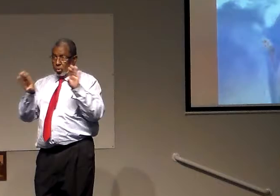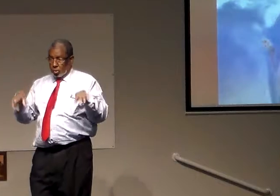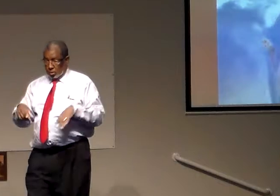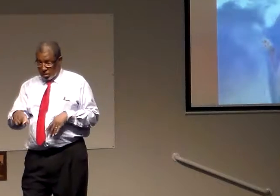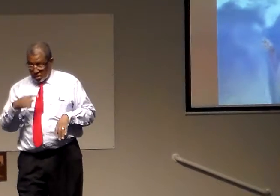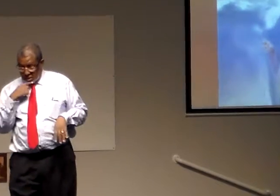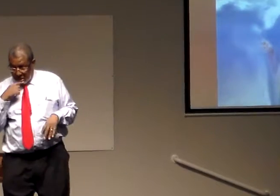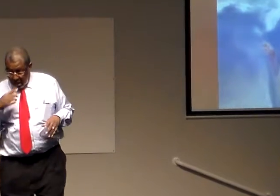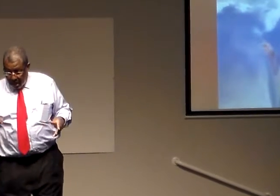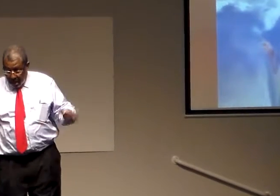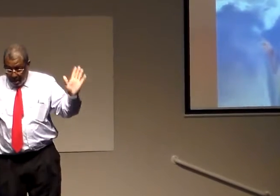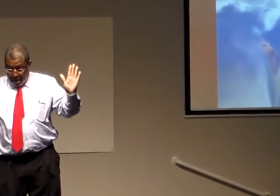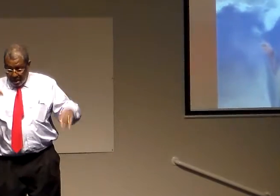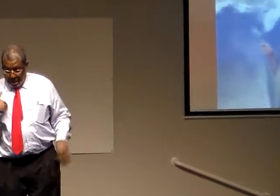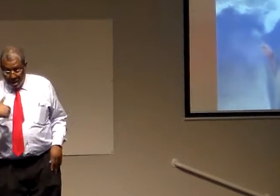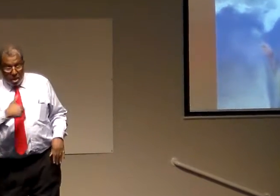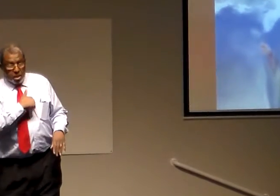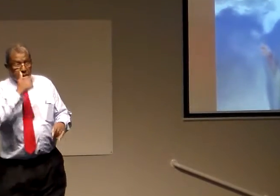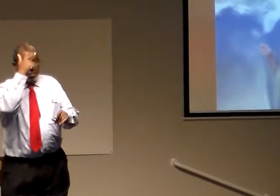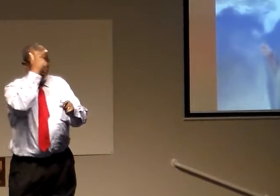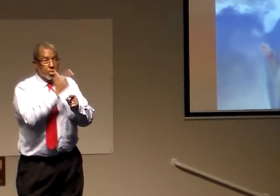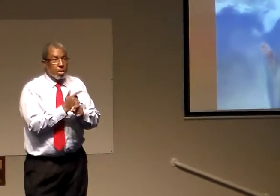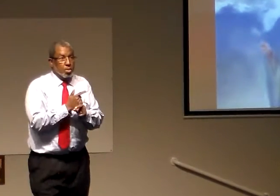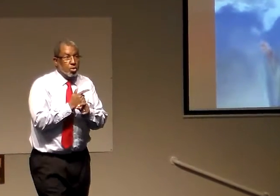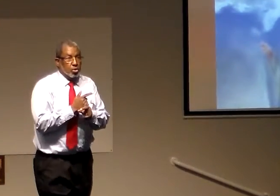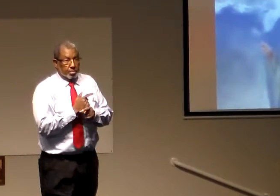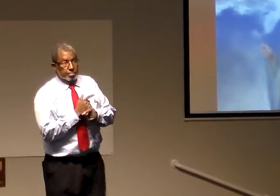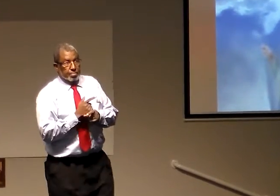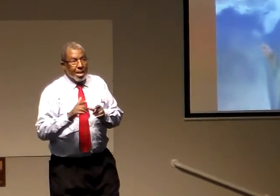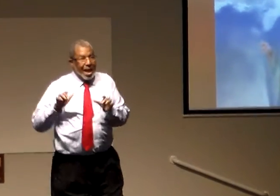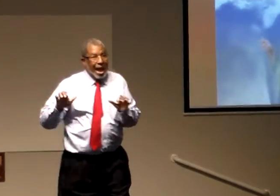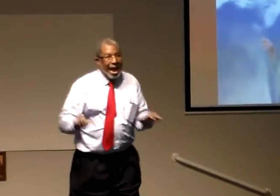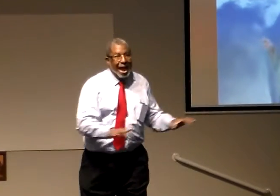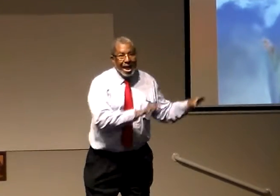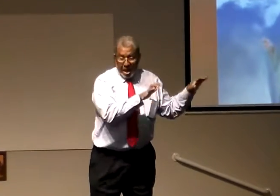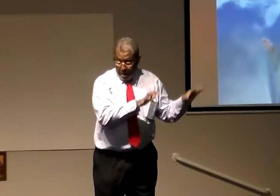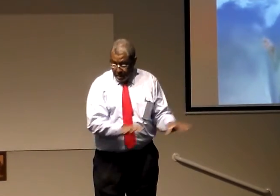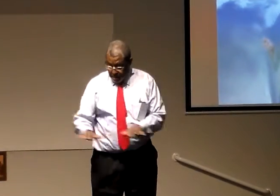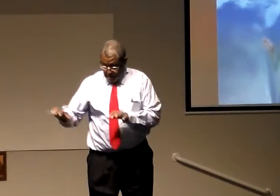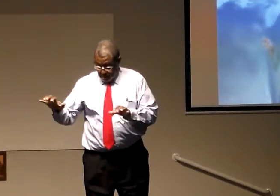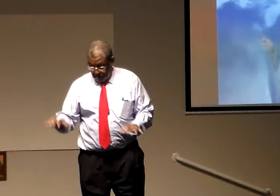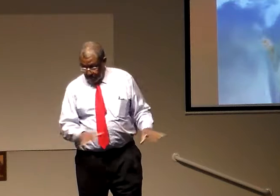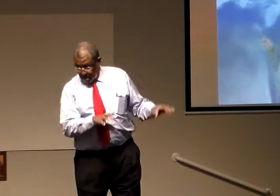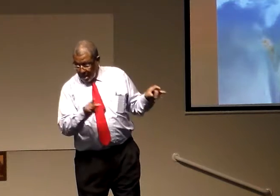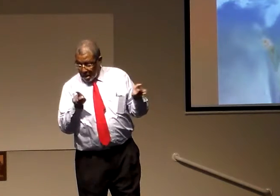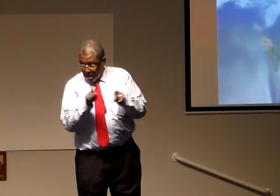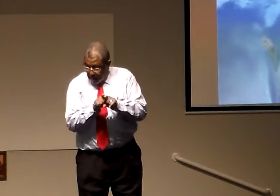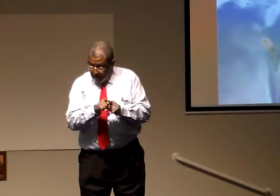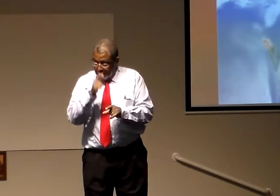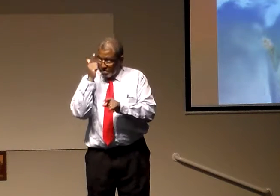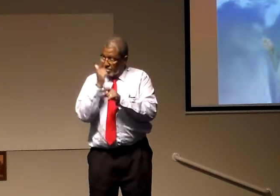Then in conclusion, let us, brothers, act like